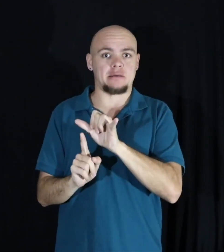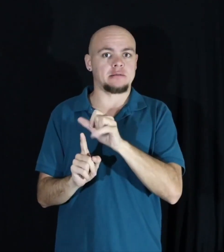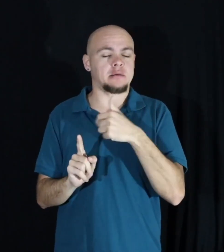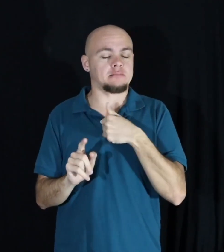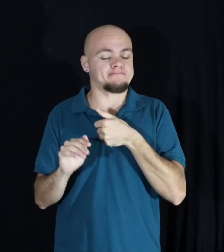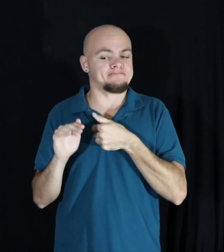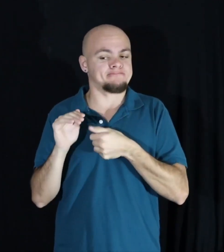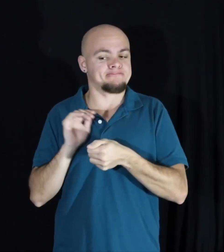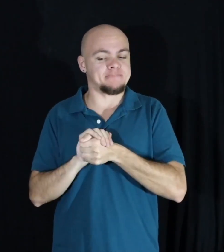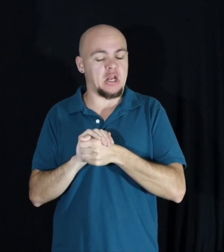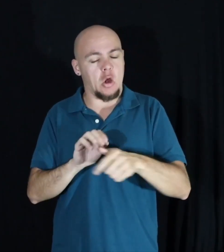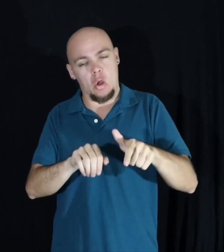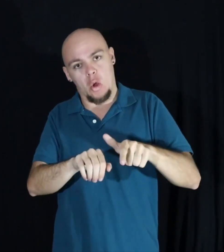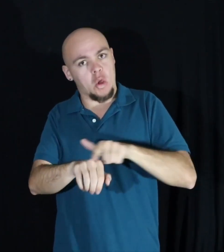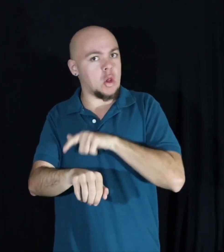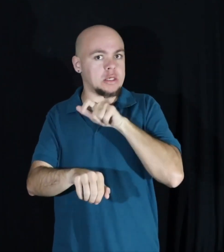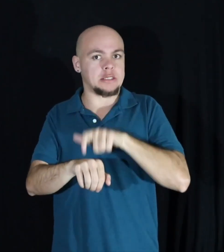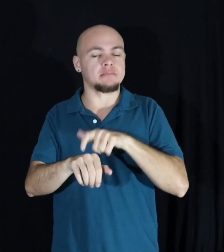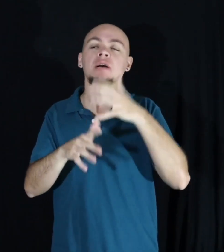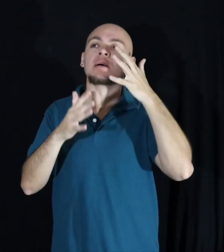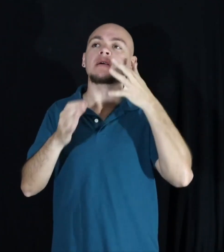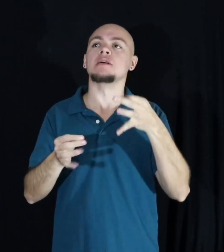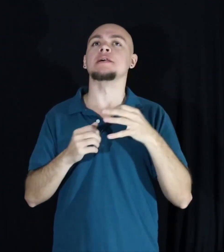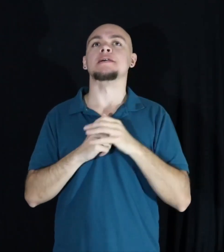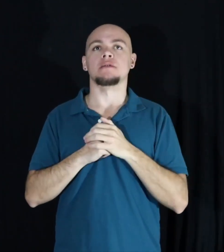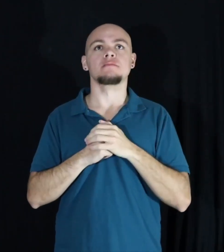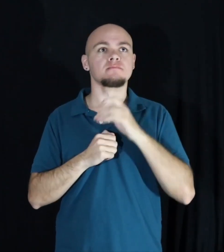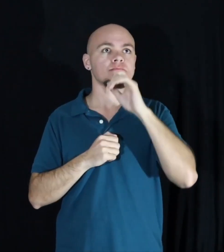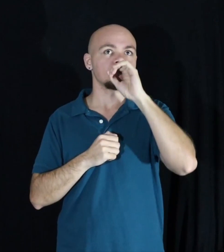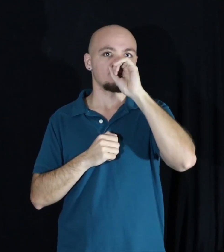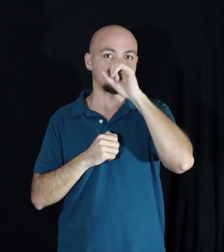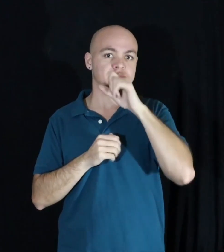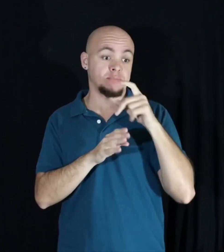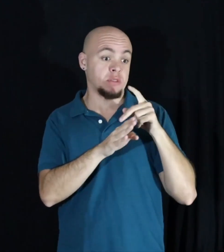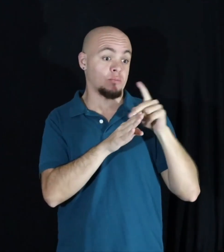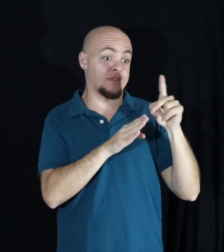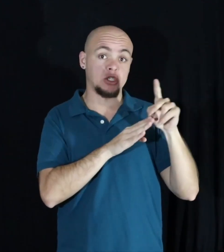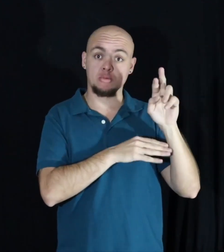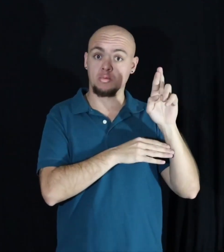time. And I decided one day, as a professional in